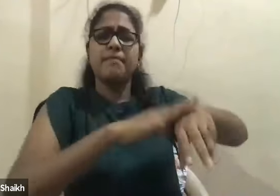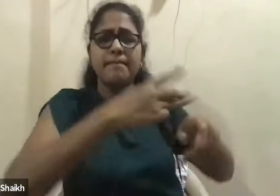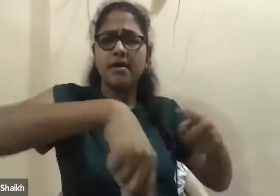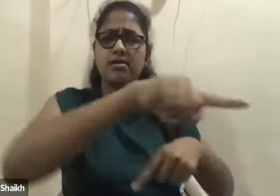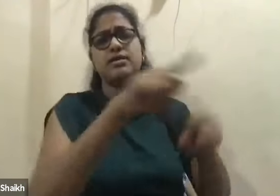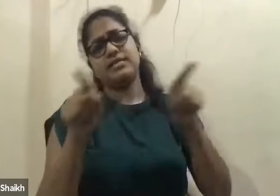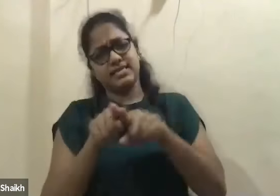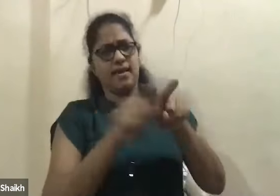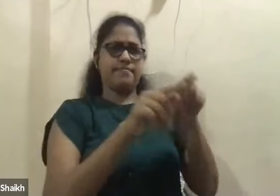Now,